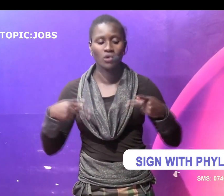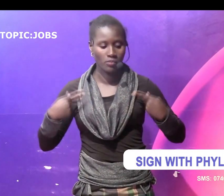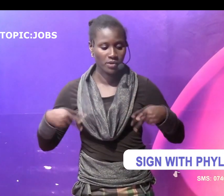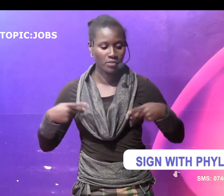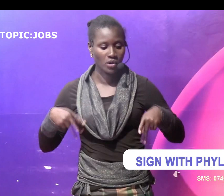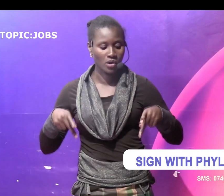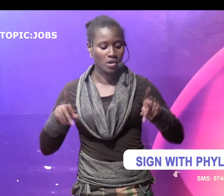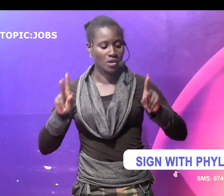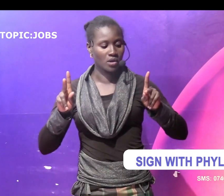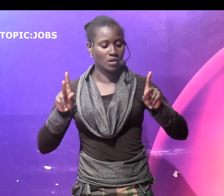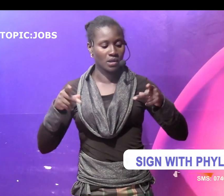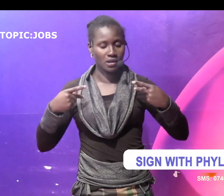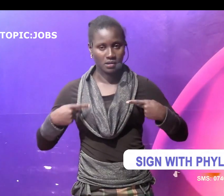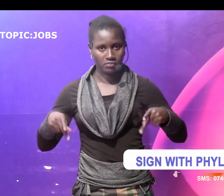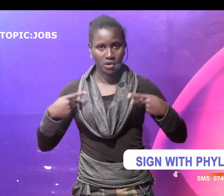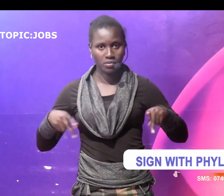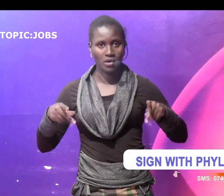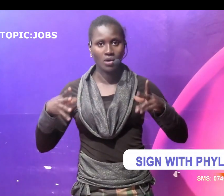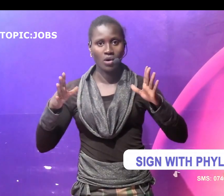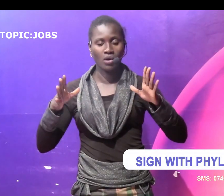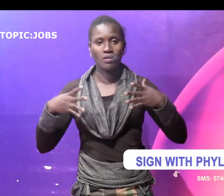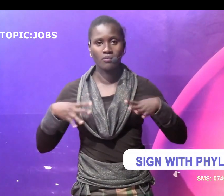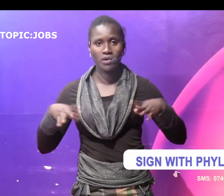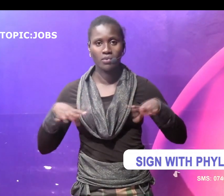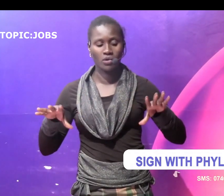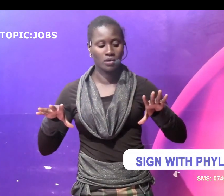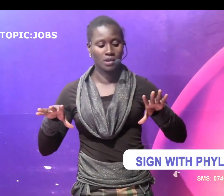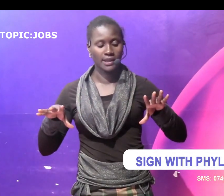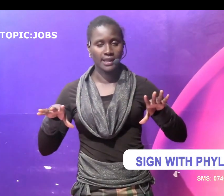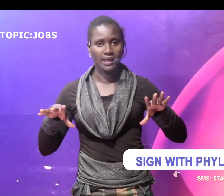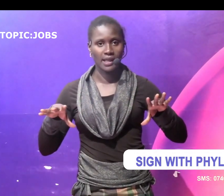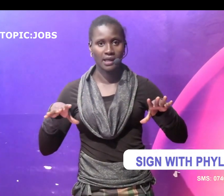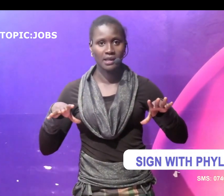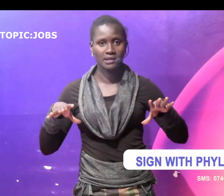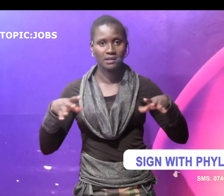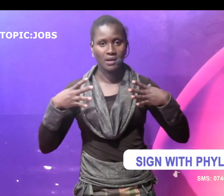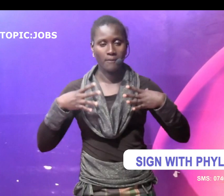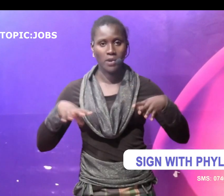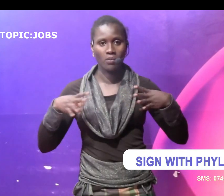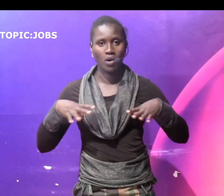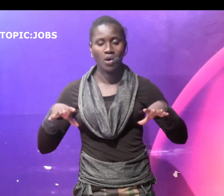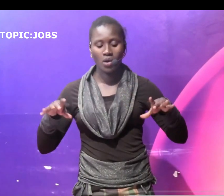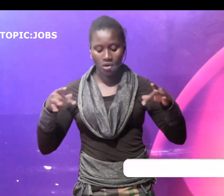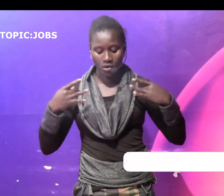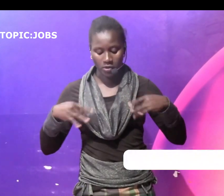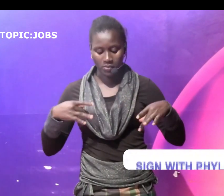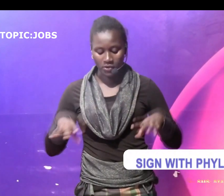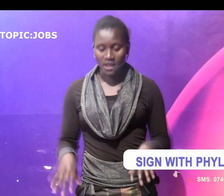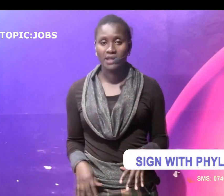people, people or people, like that. People or people. And then